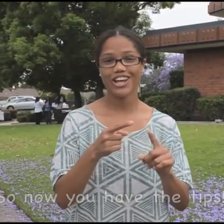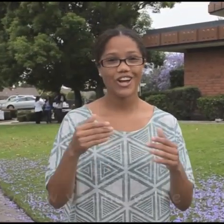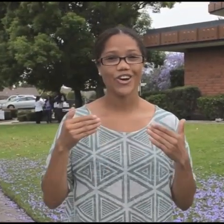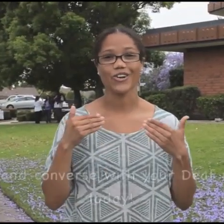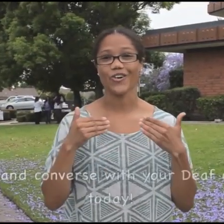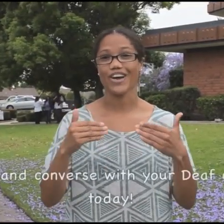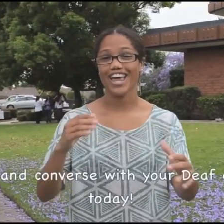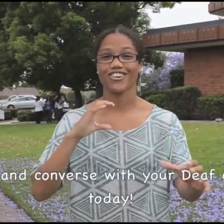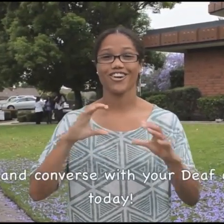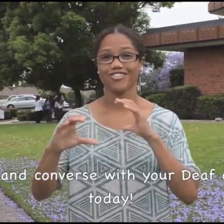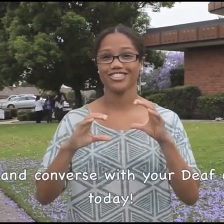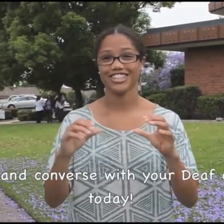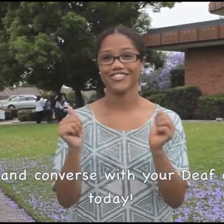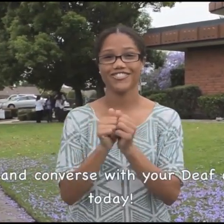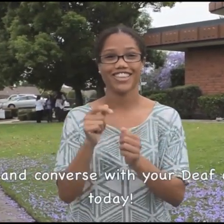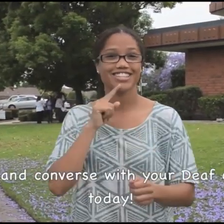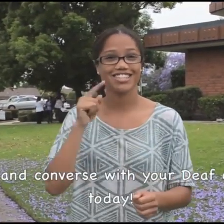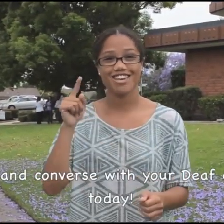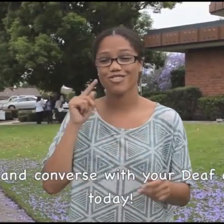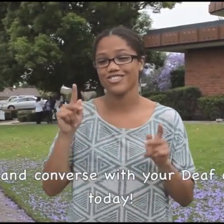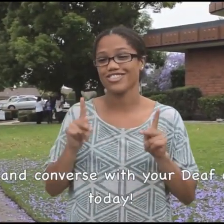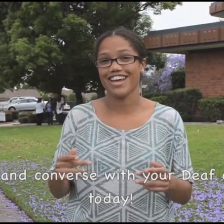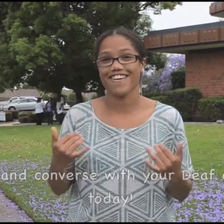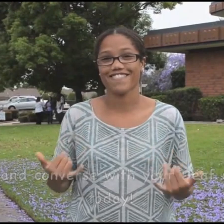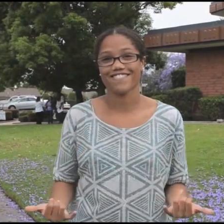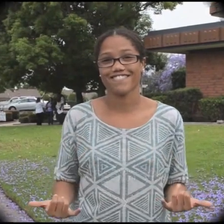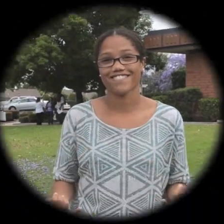tips. Go ahead and converse with your deaf coworker today.